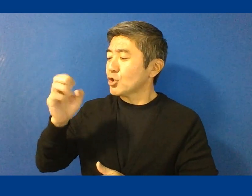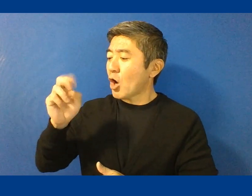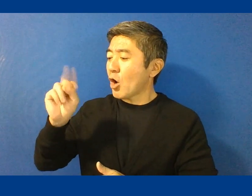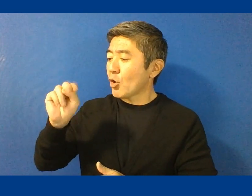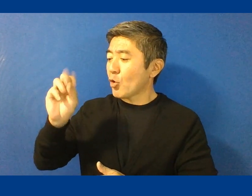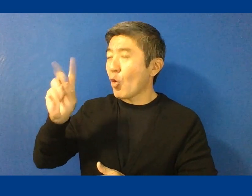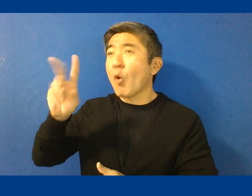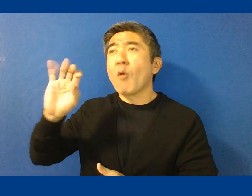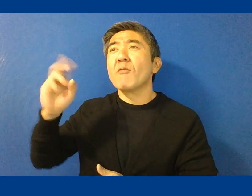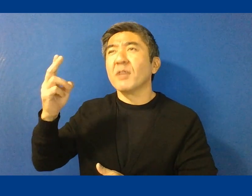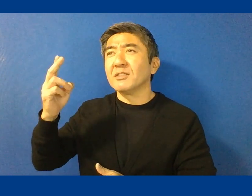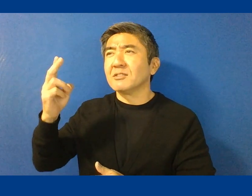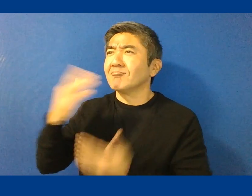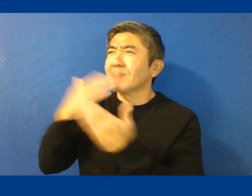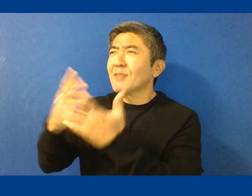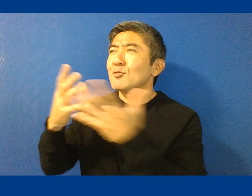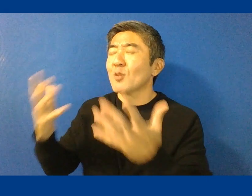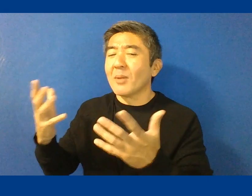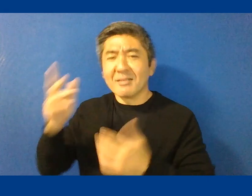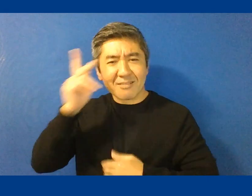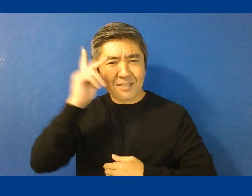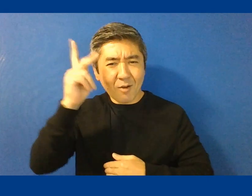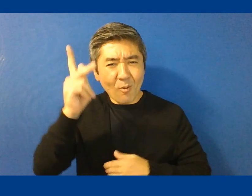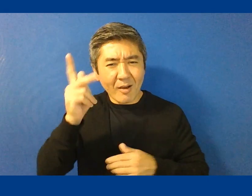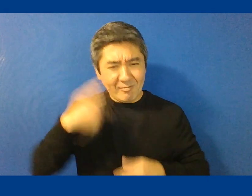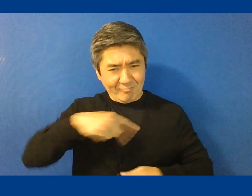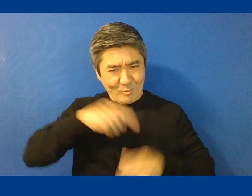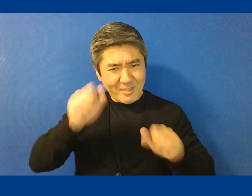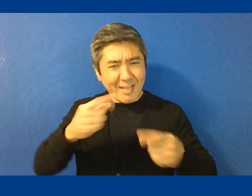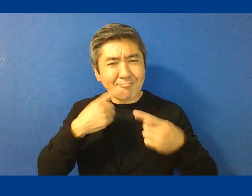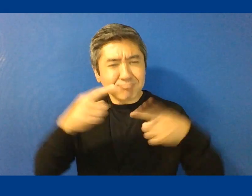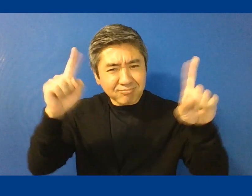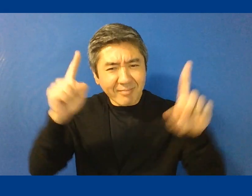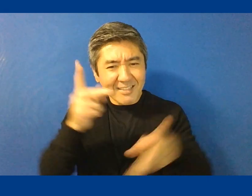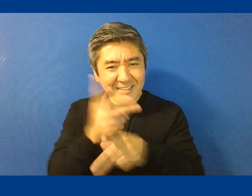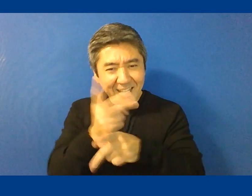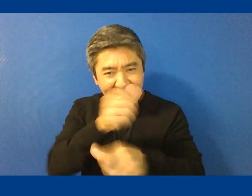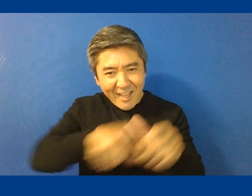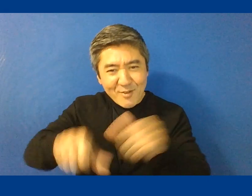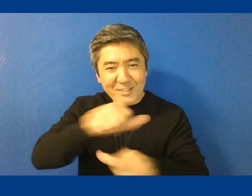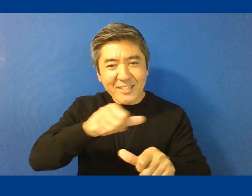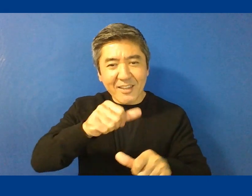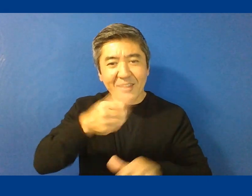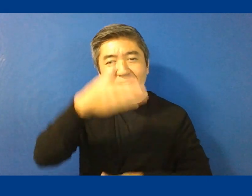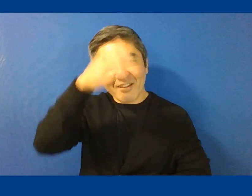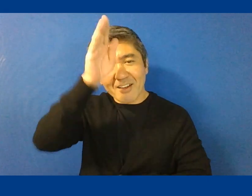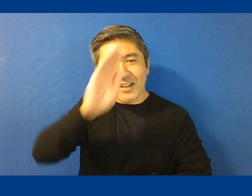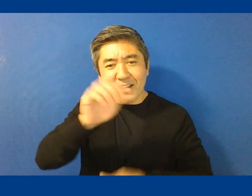loa. Kauai, we can do this. Hang in there and take care of one another. God bless and aloha.